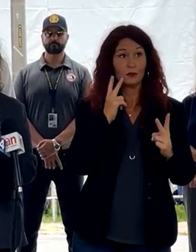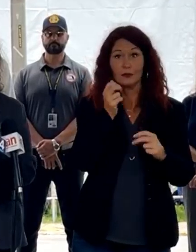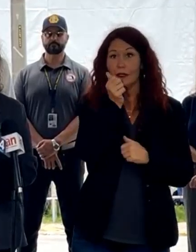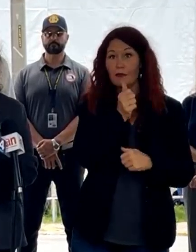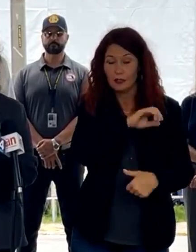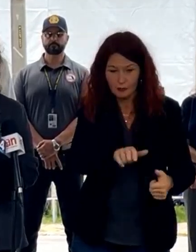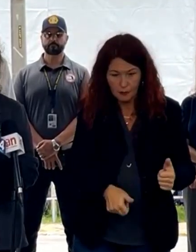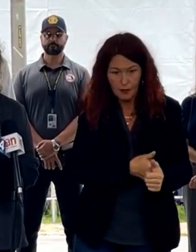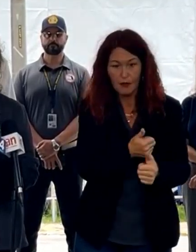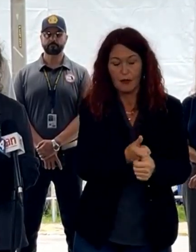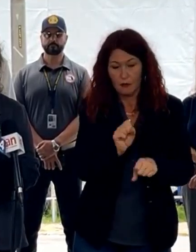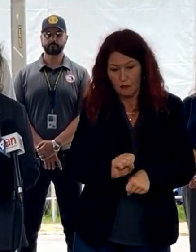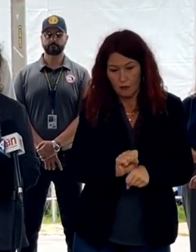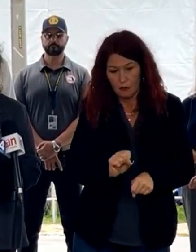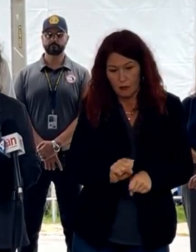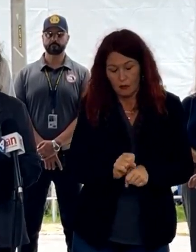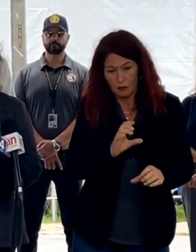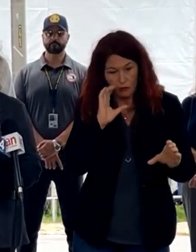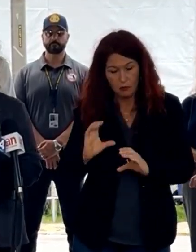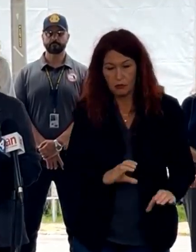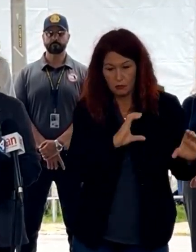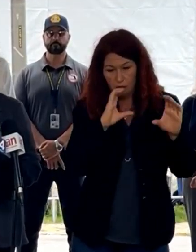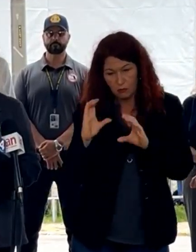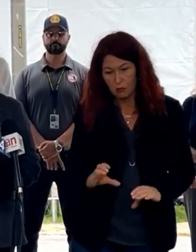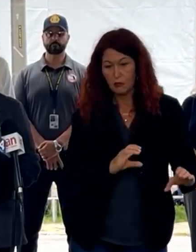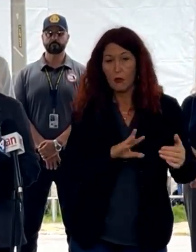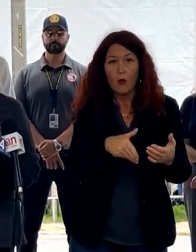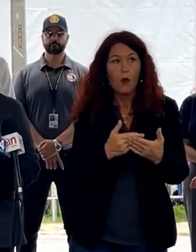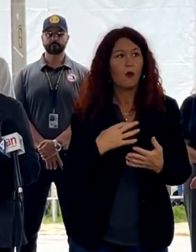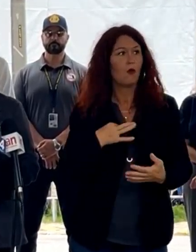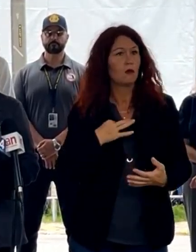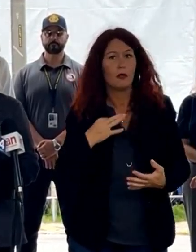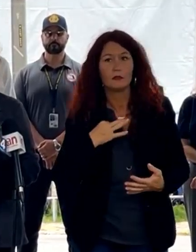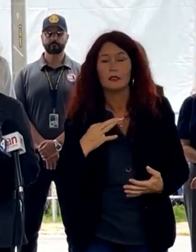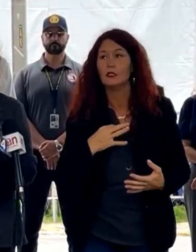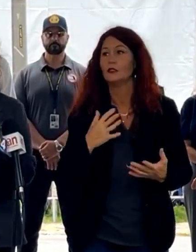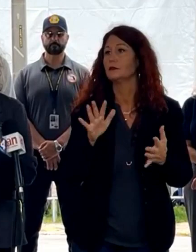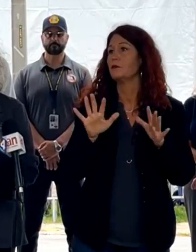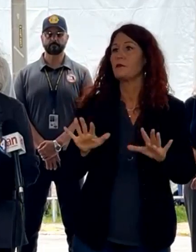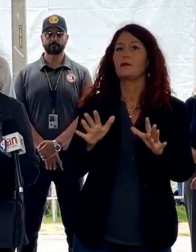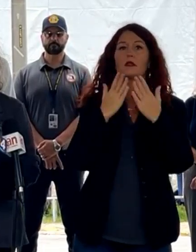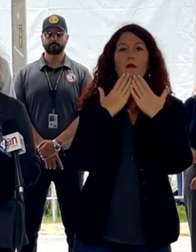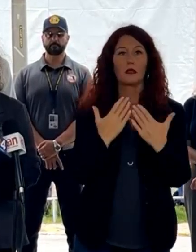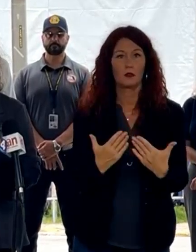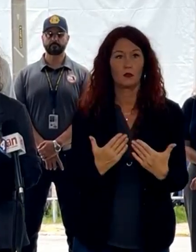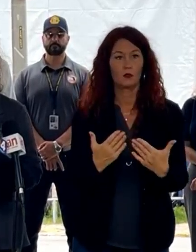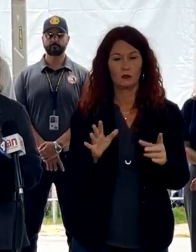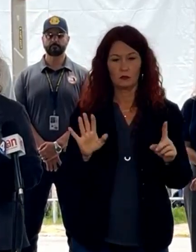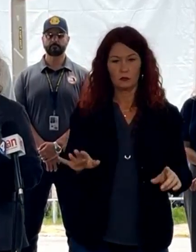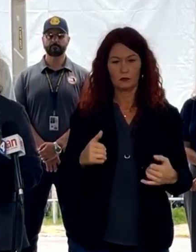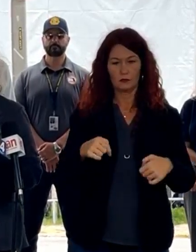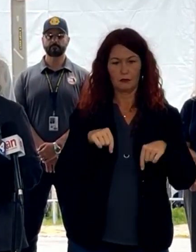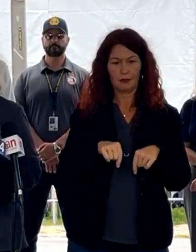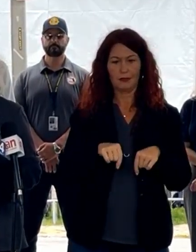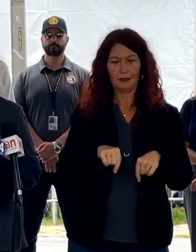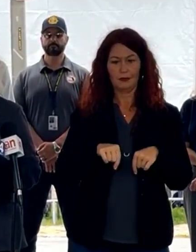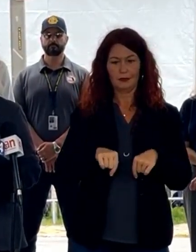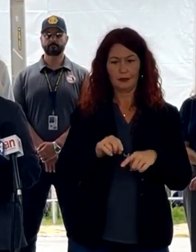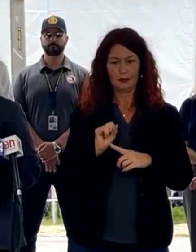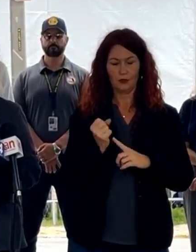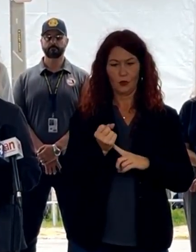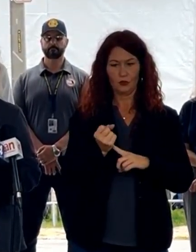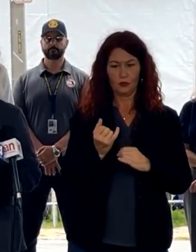volunteers, the members of our community. I also want to ask to keep in mind this is about our humanity. This is about the soul of